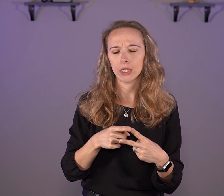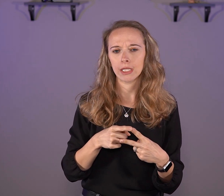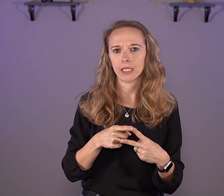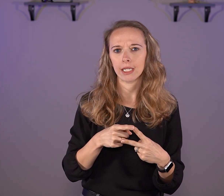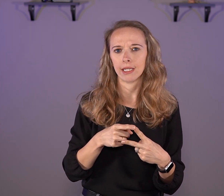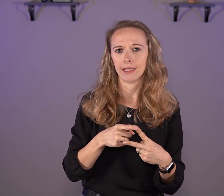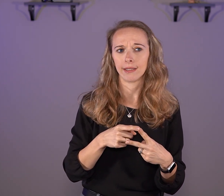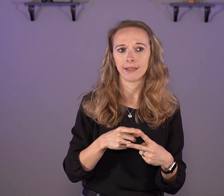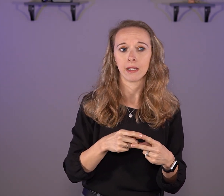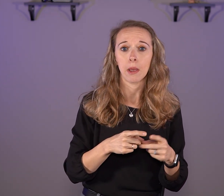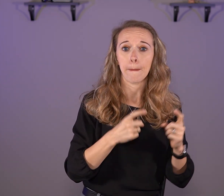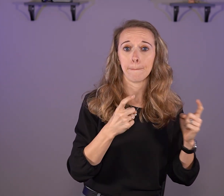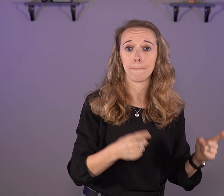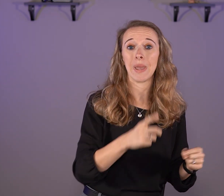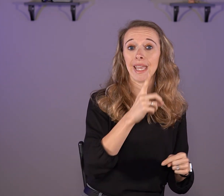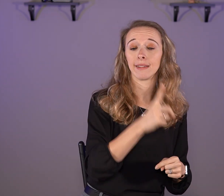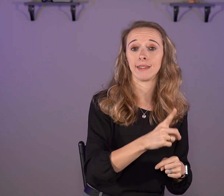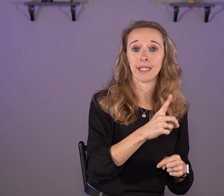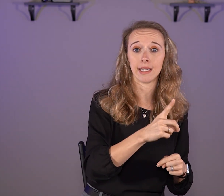first is big D,